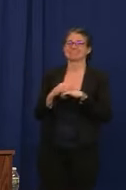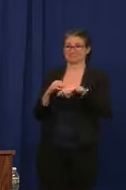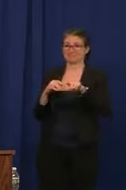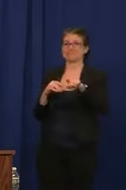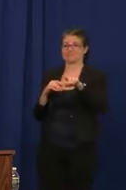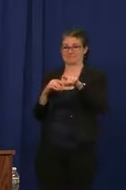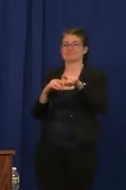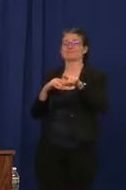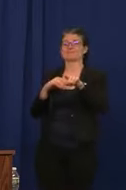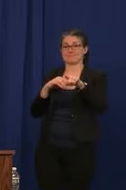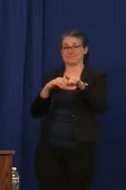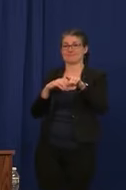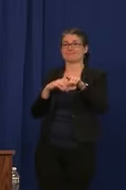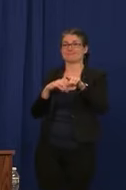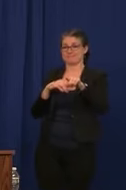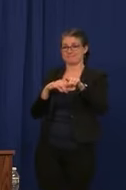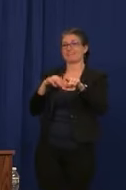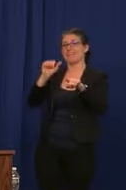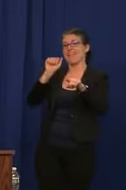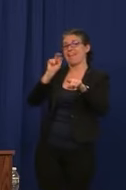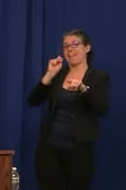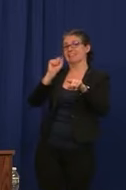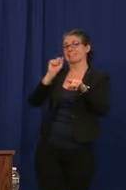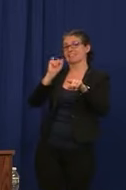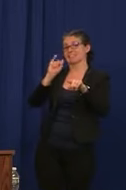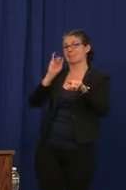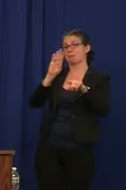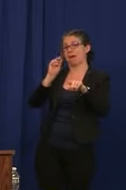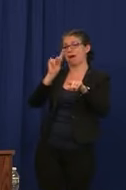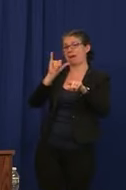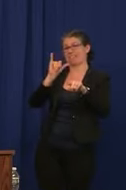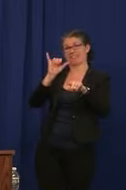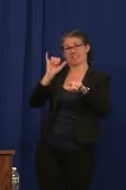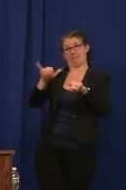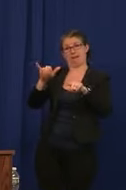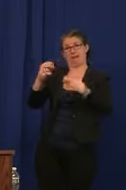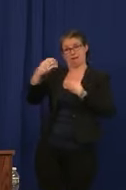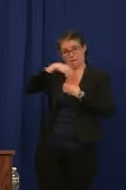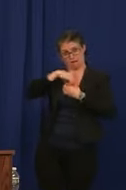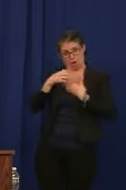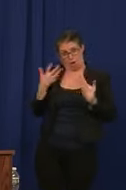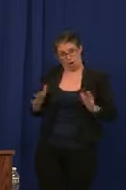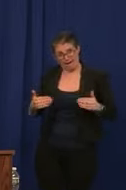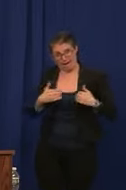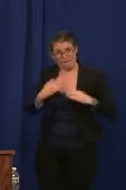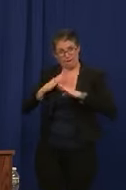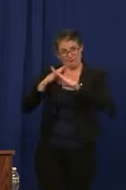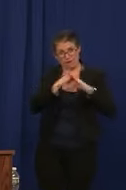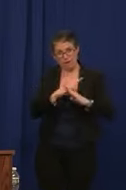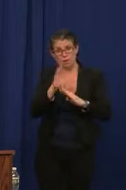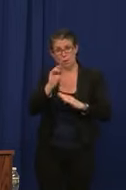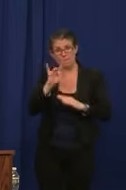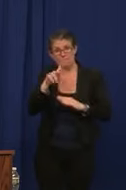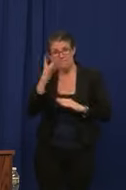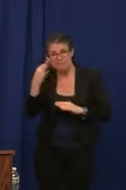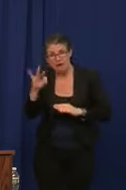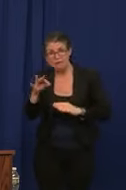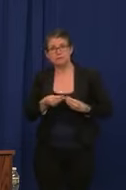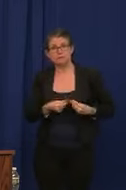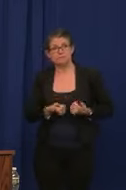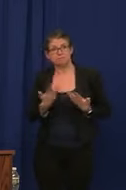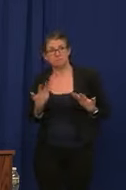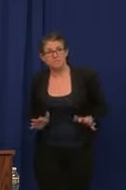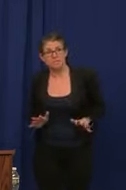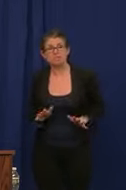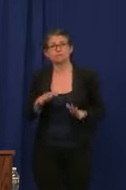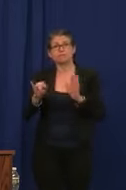as quickly as possible, but there have been some warning lights that have been flashed even just today by the National Academy of Science, making